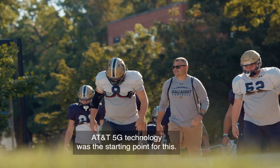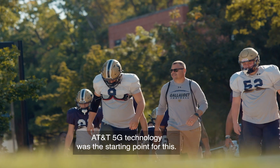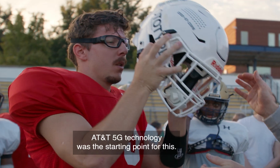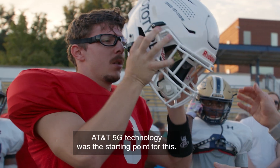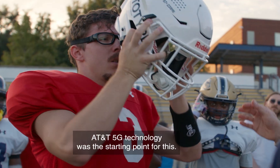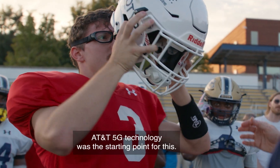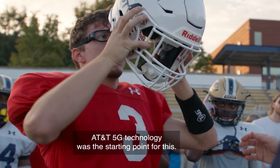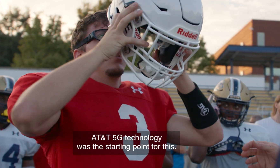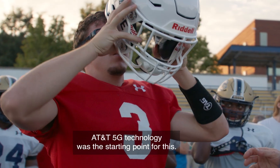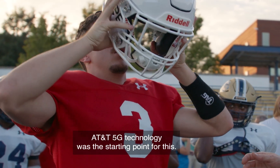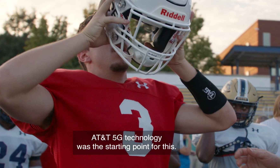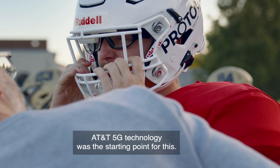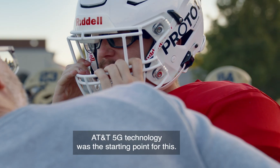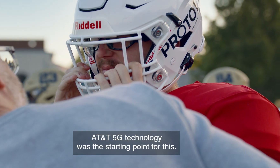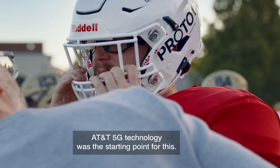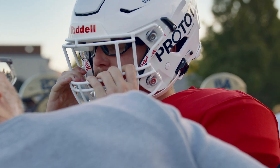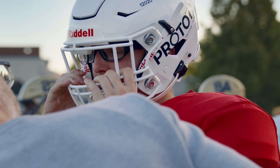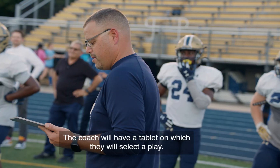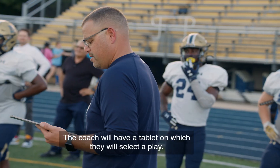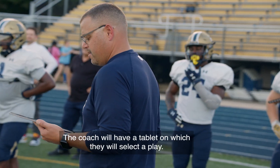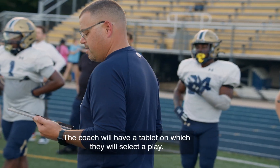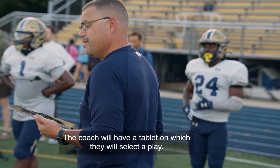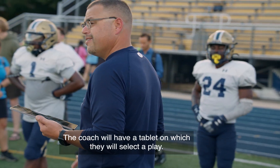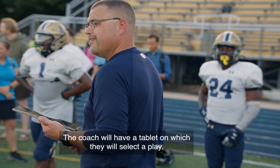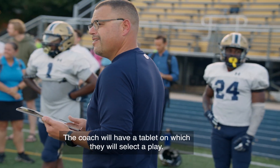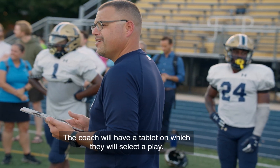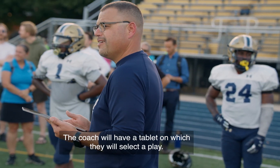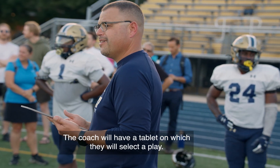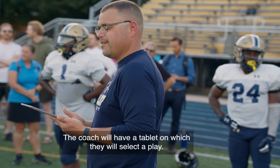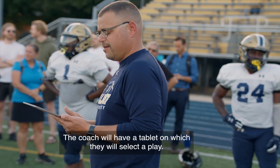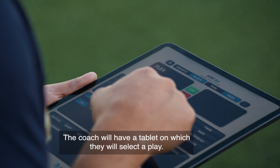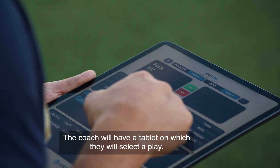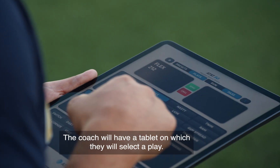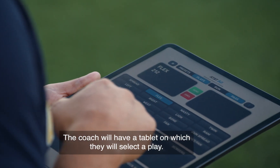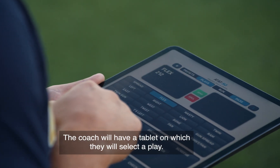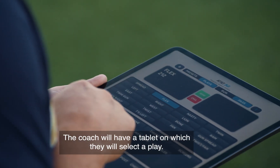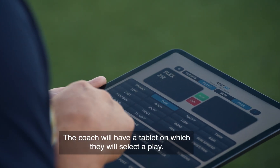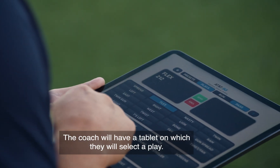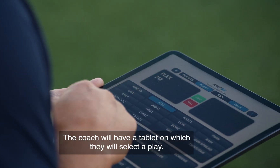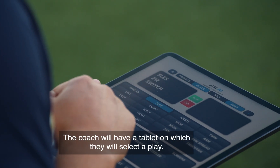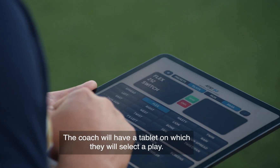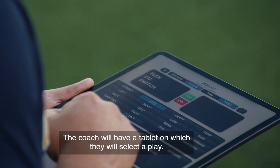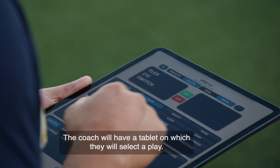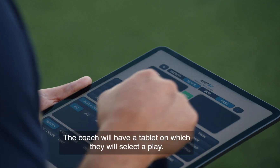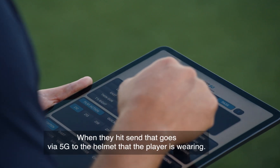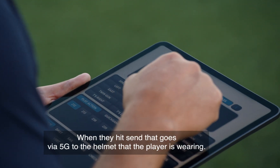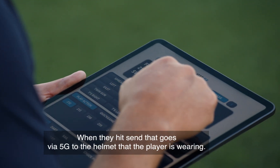technology was the starting point for this. The coach will have a tablet on which they will select a play. When they hit